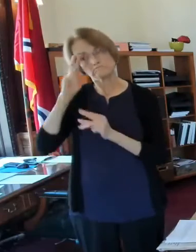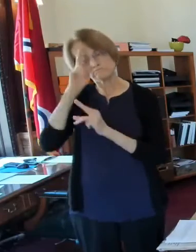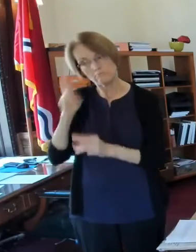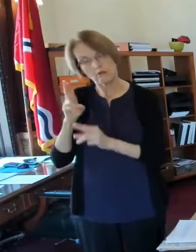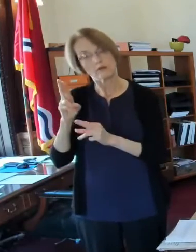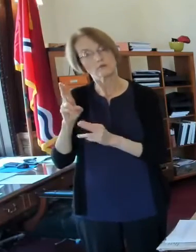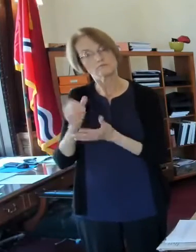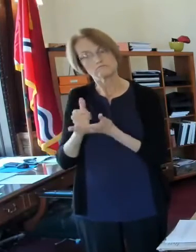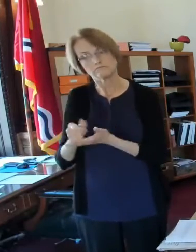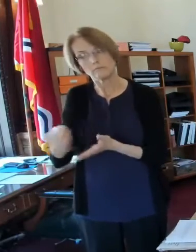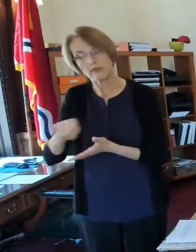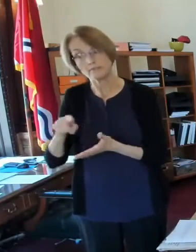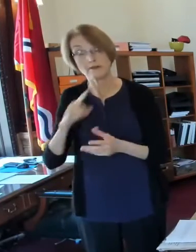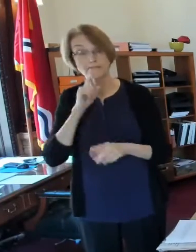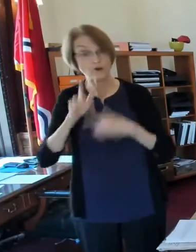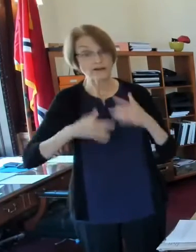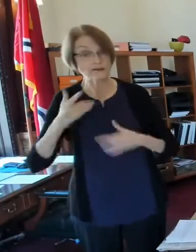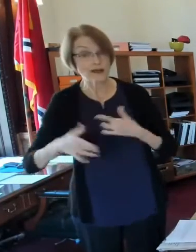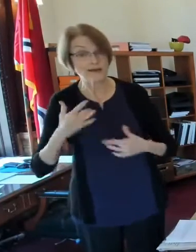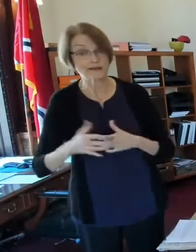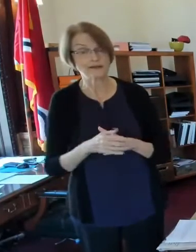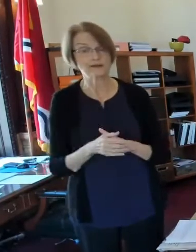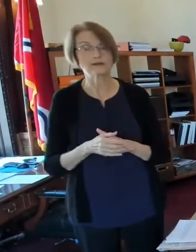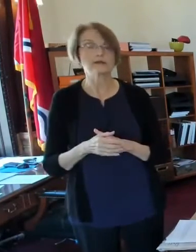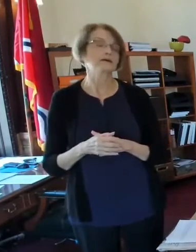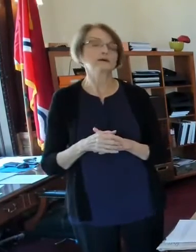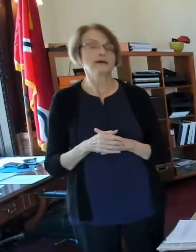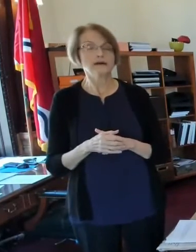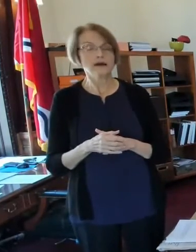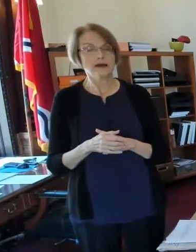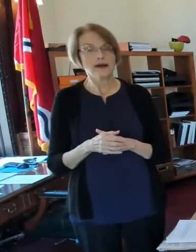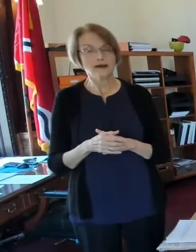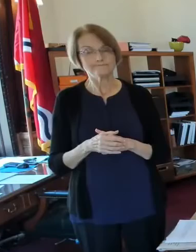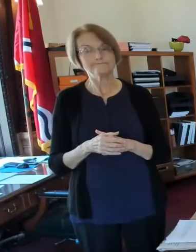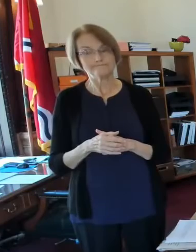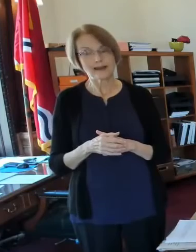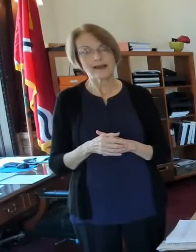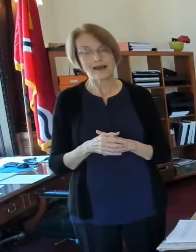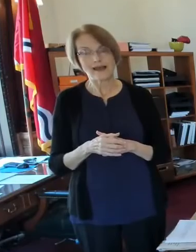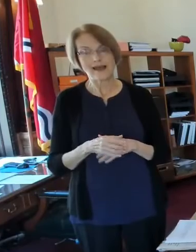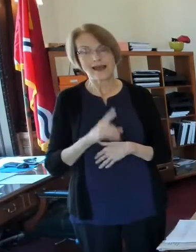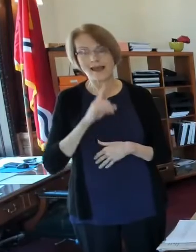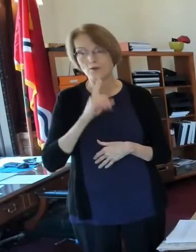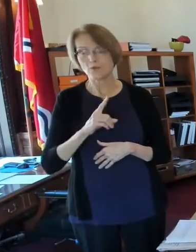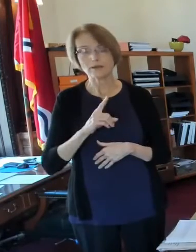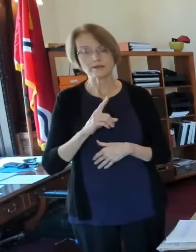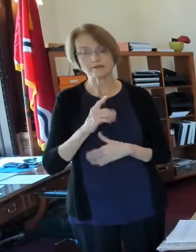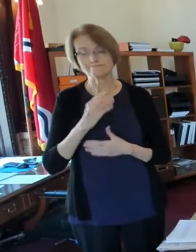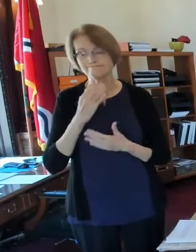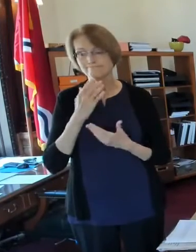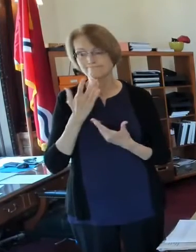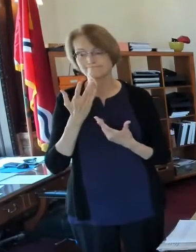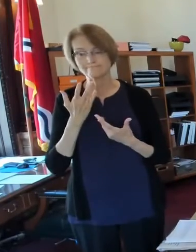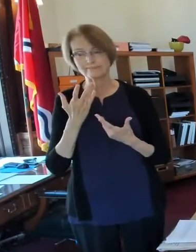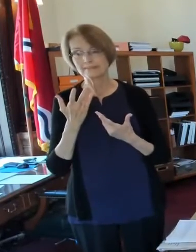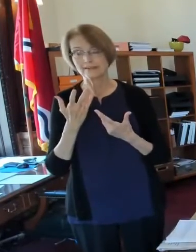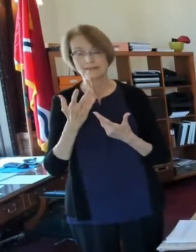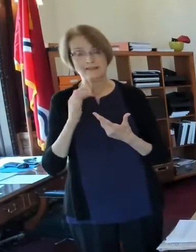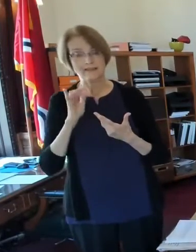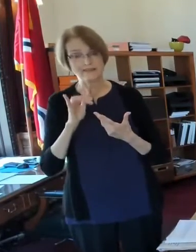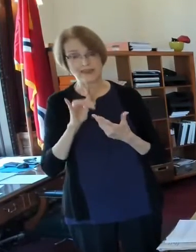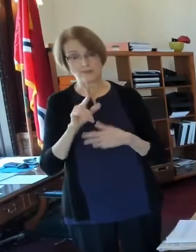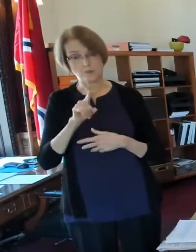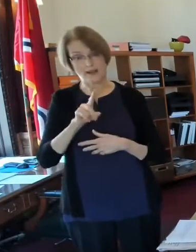about this project. Really appreciate this little stretch, a block and a half stretch,